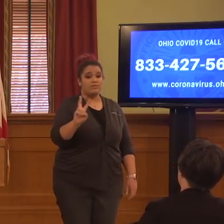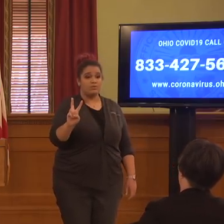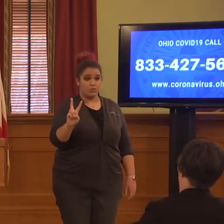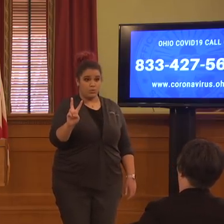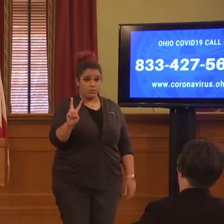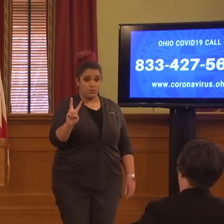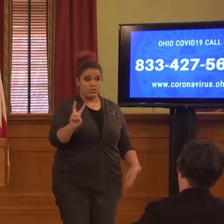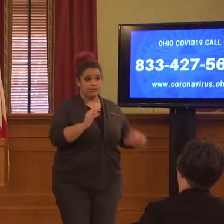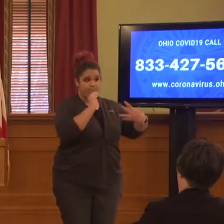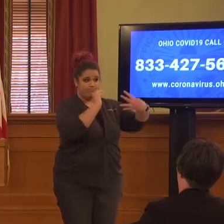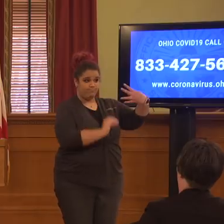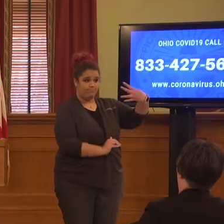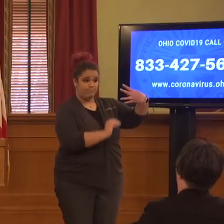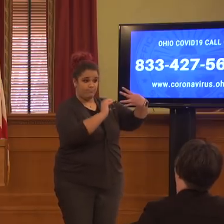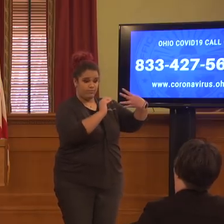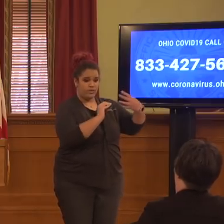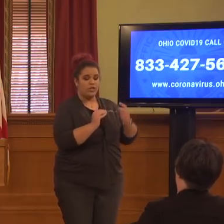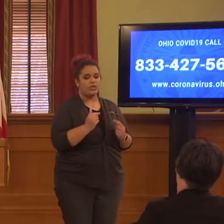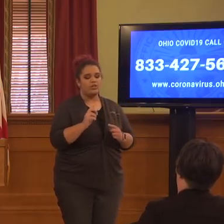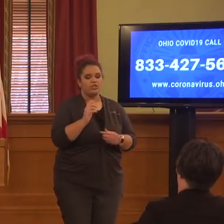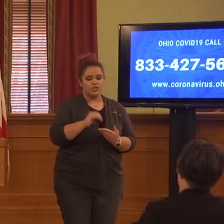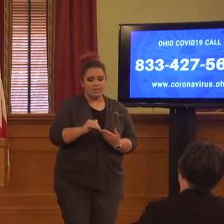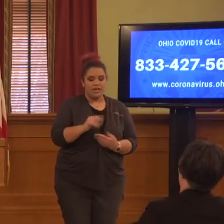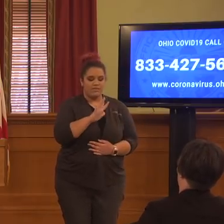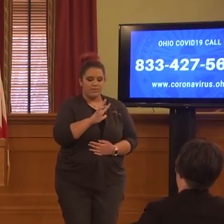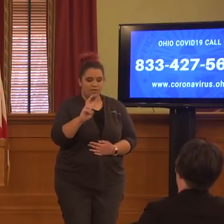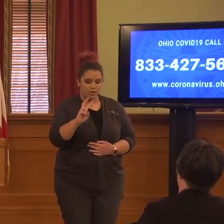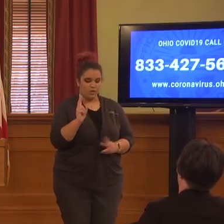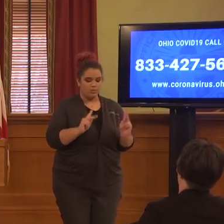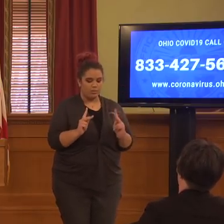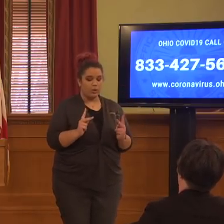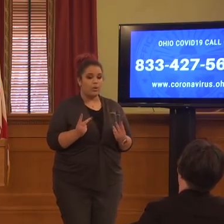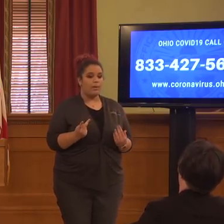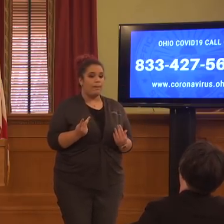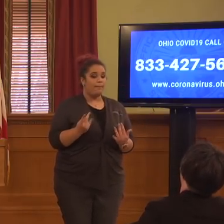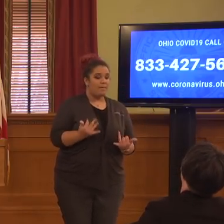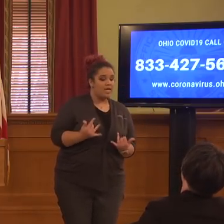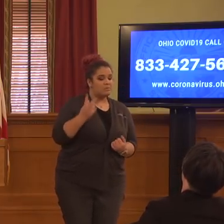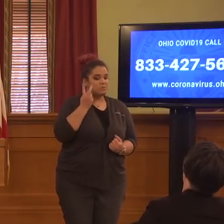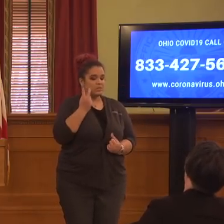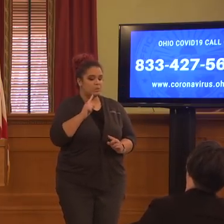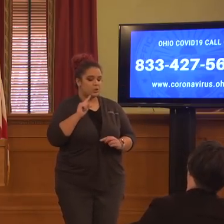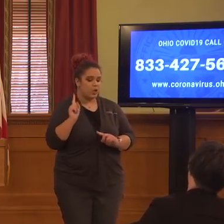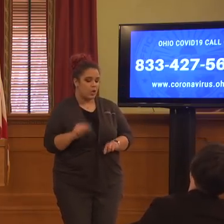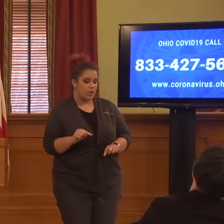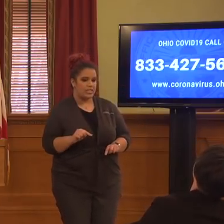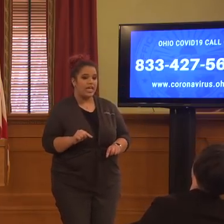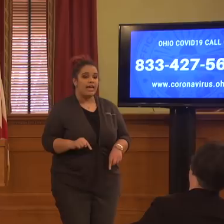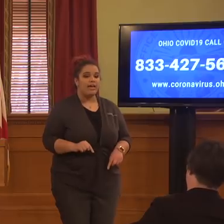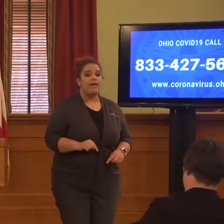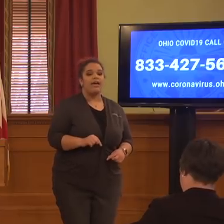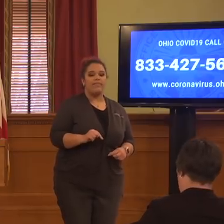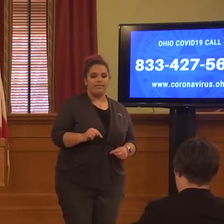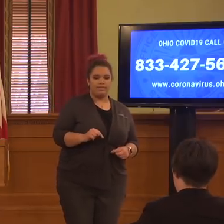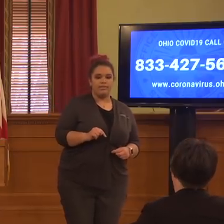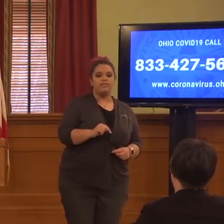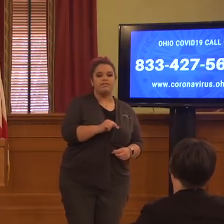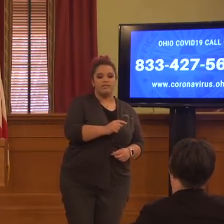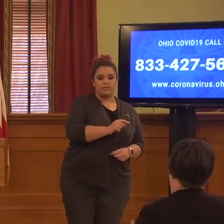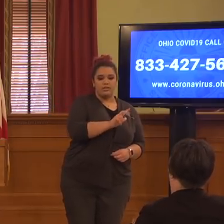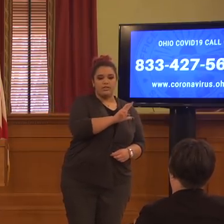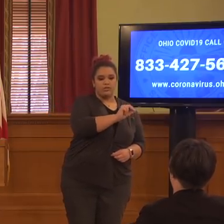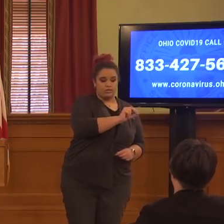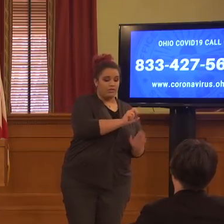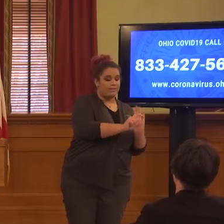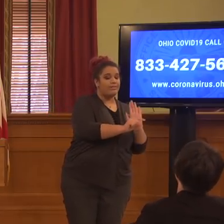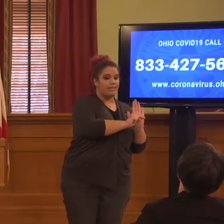and there were 30 negative, 5 positive. So as you can imagine, the specimens are coming every hour, and you'll just see that